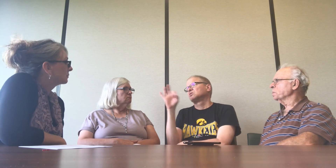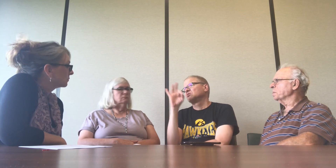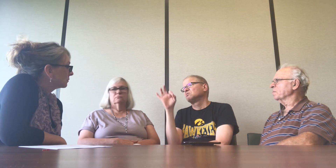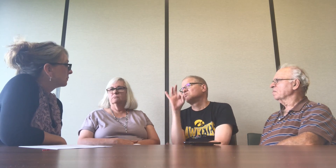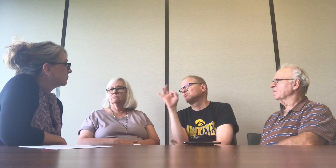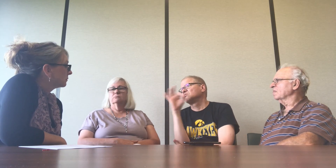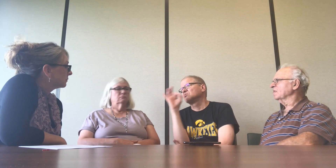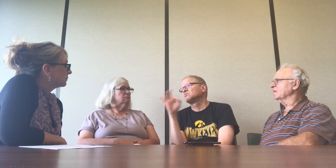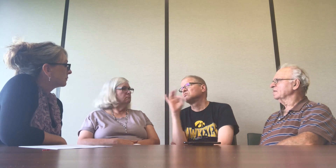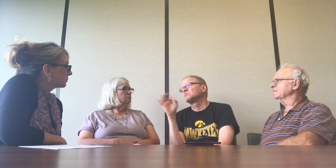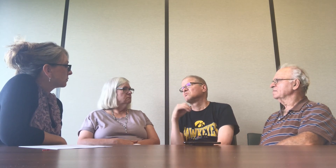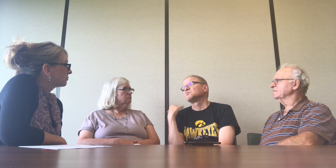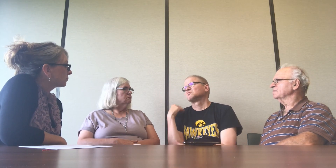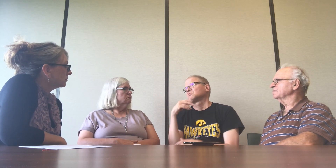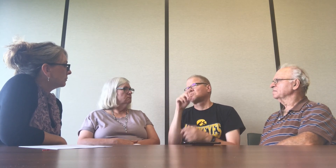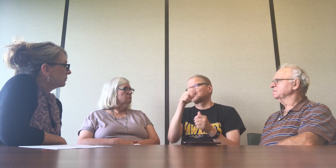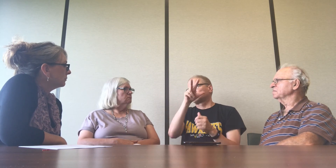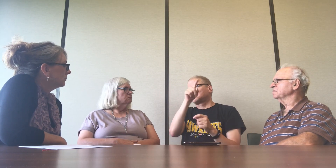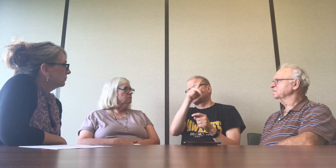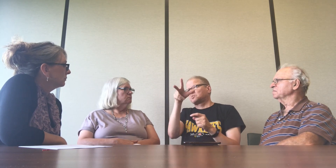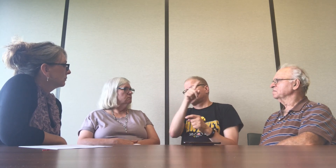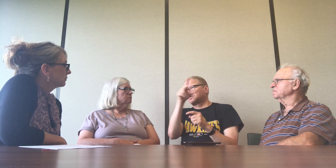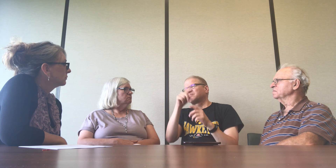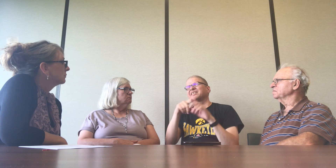first Friday of the month.